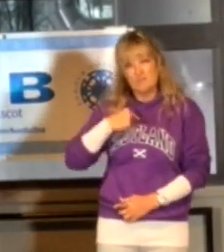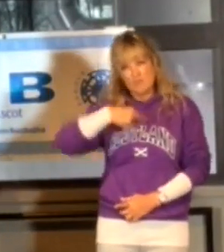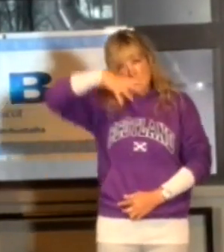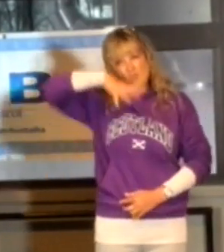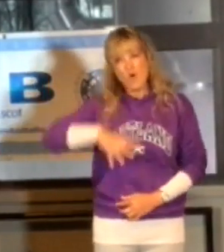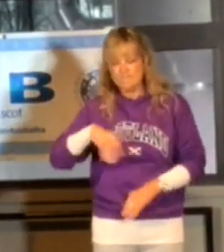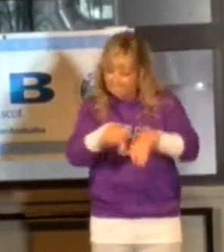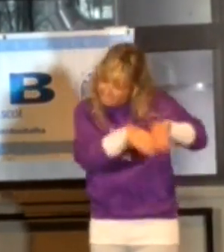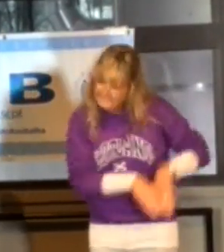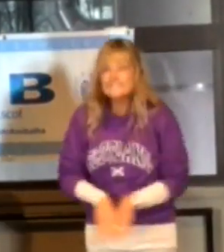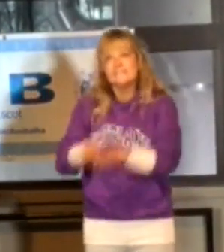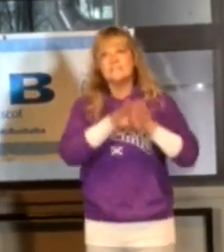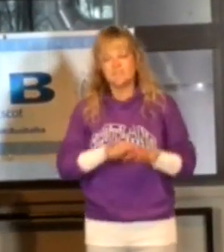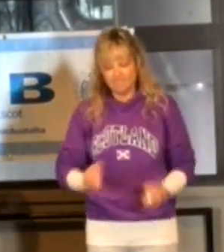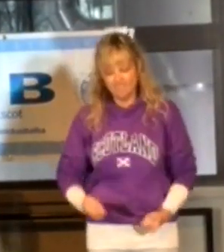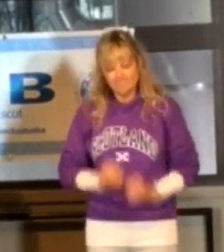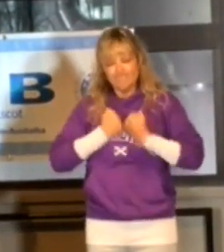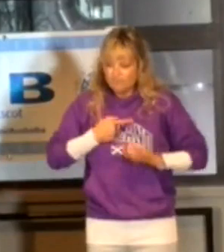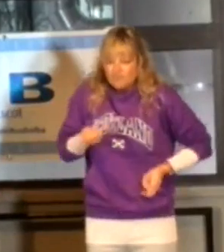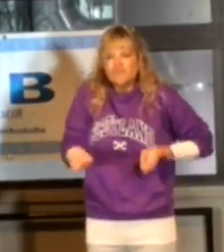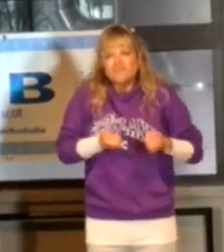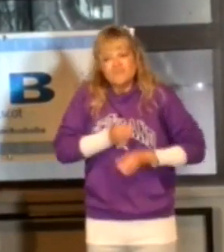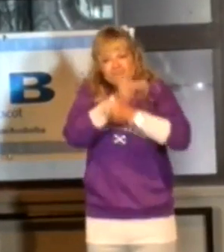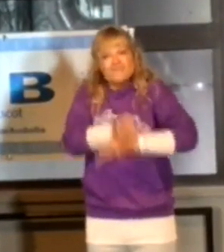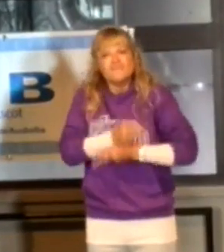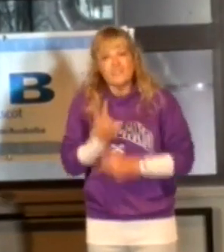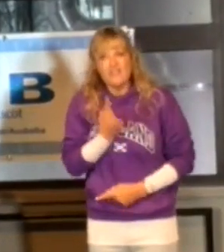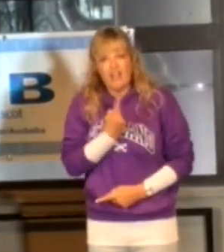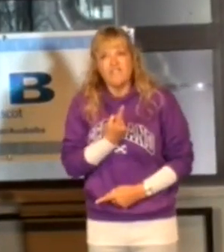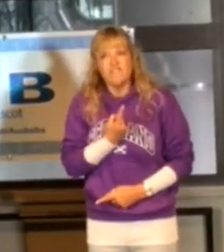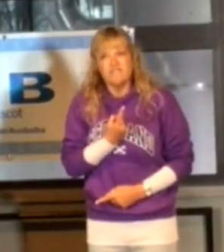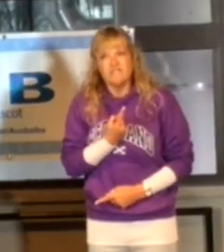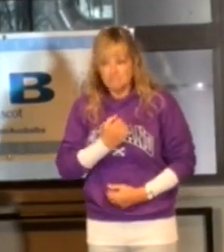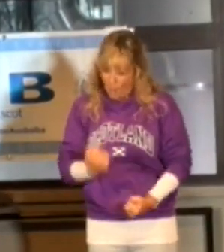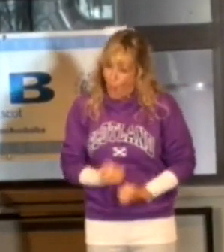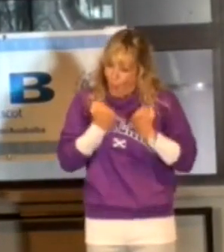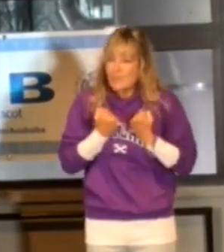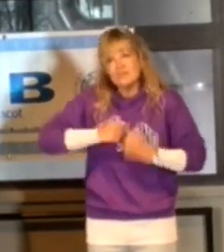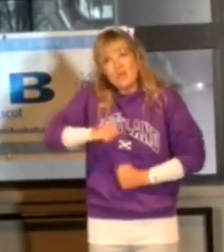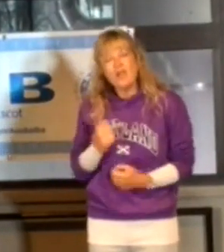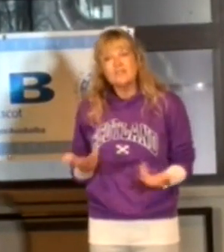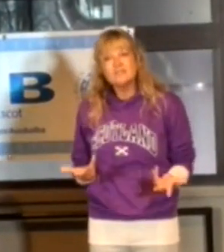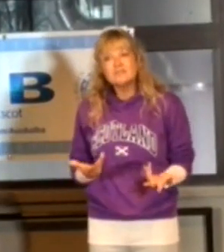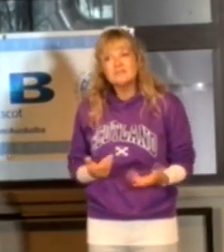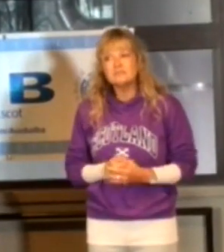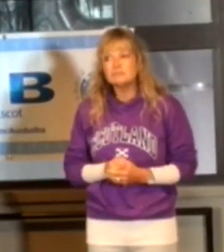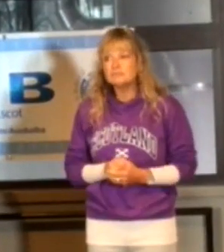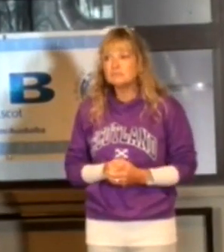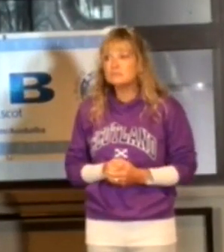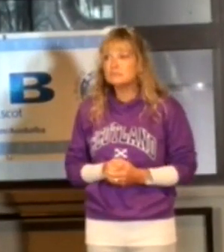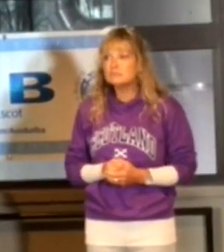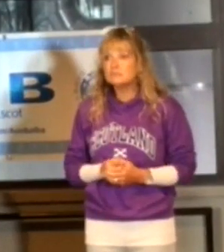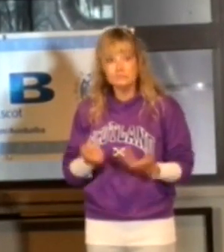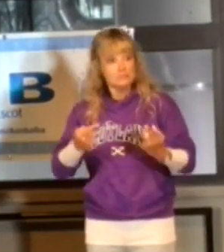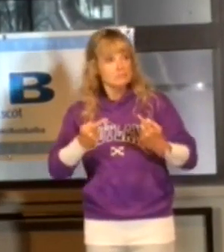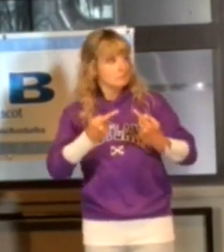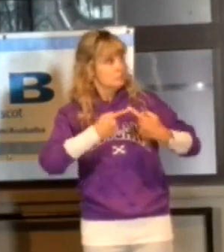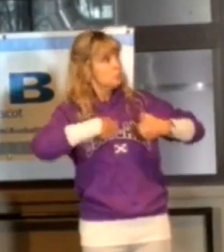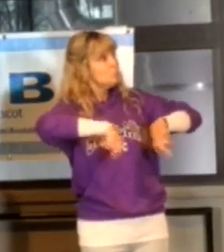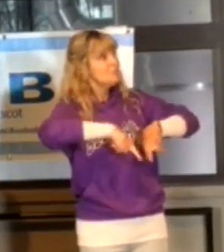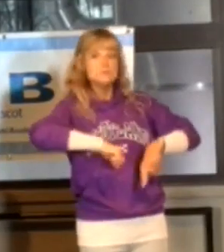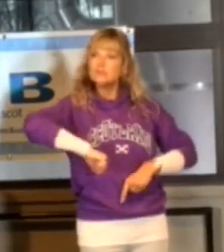national sovereignty and govern ourselves in our own country. We have a completely